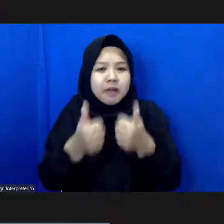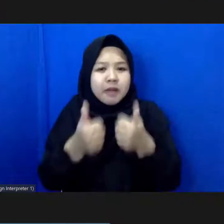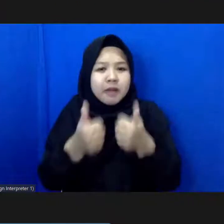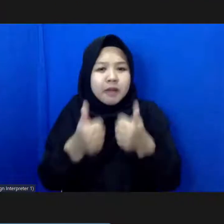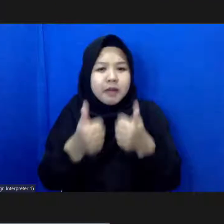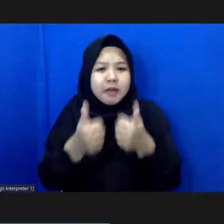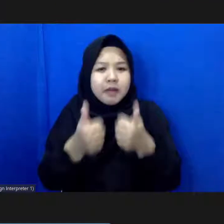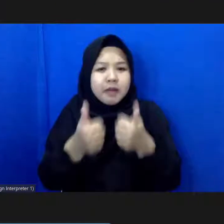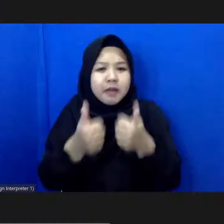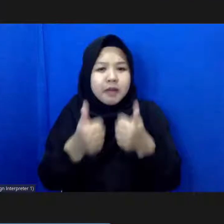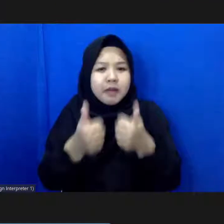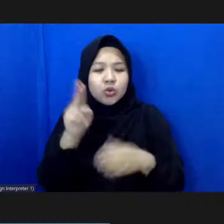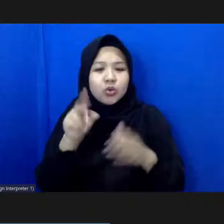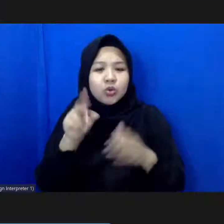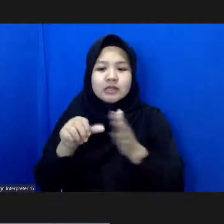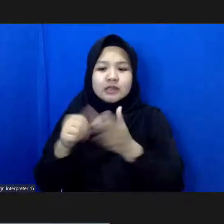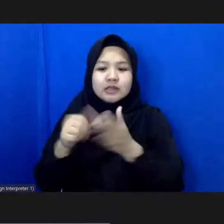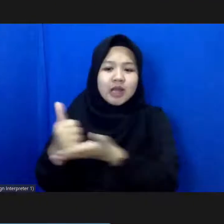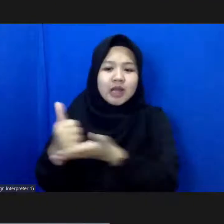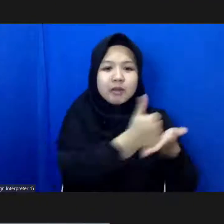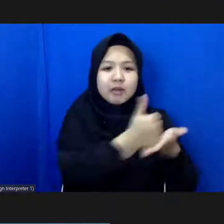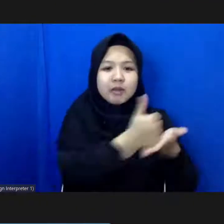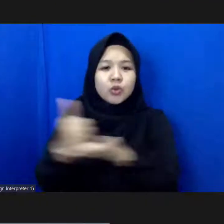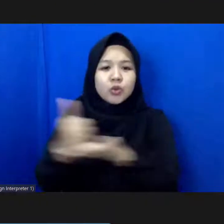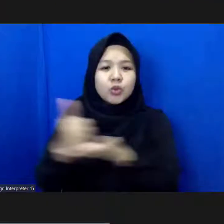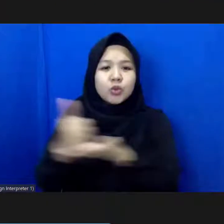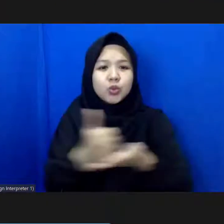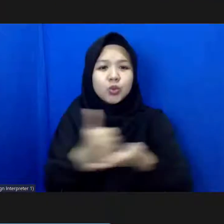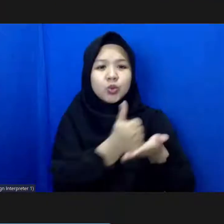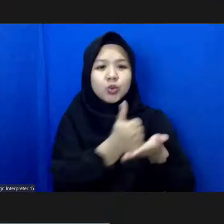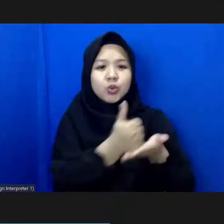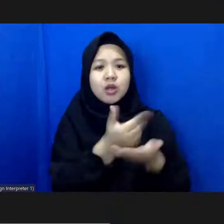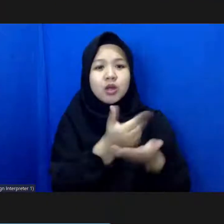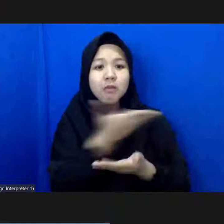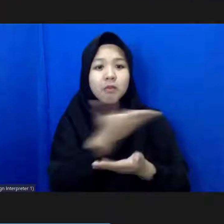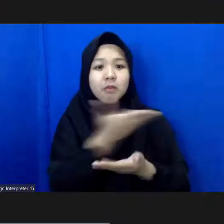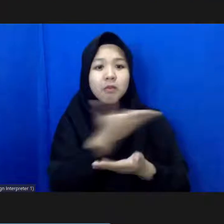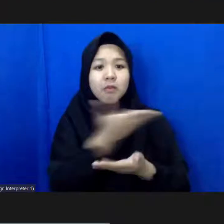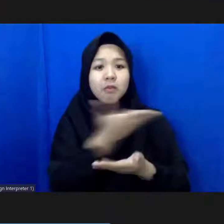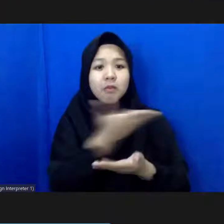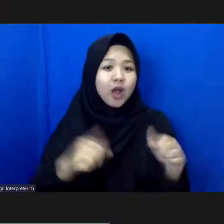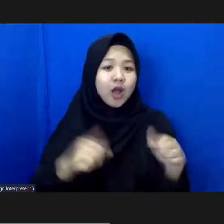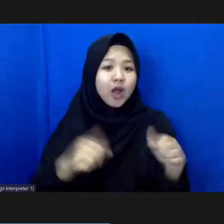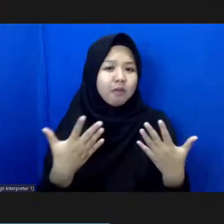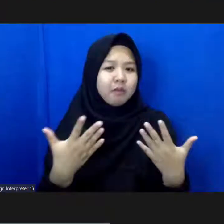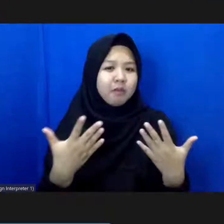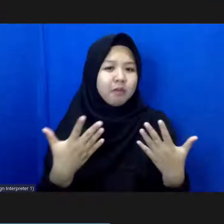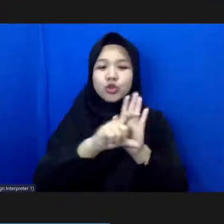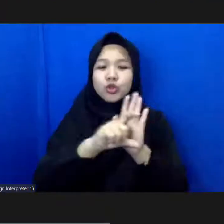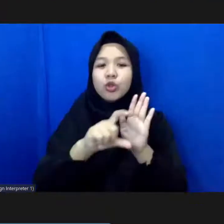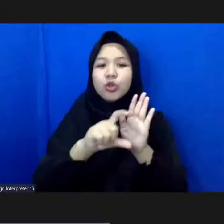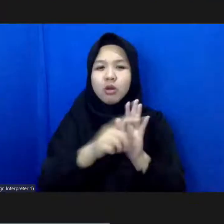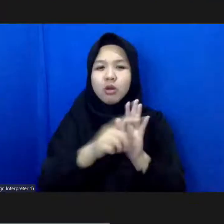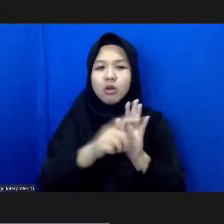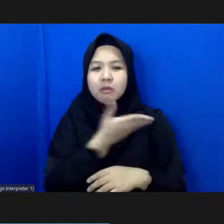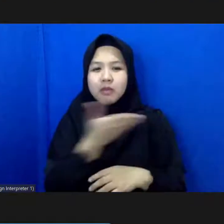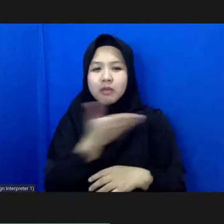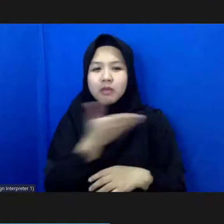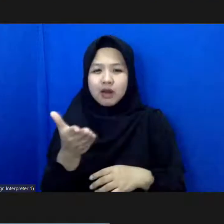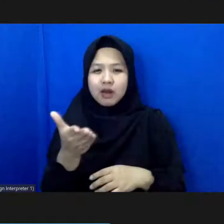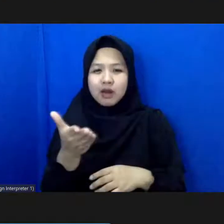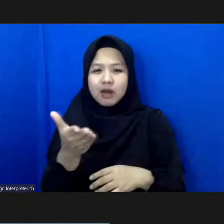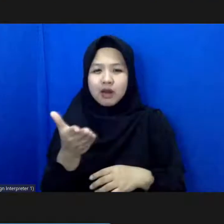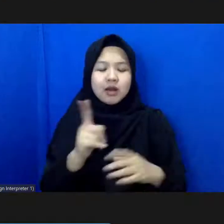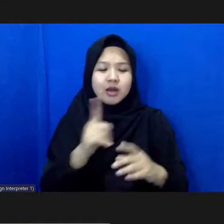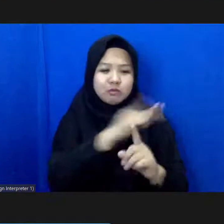and in helping each other. What they did was, like for example, they have this community cleanup.